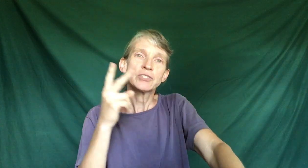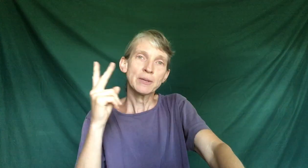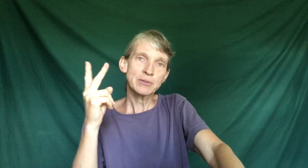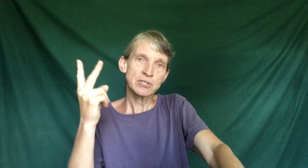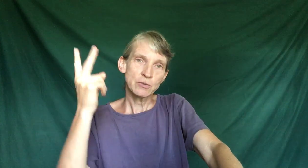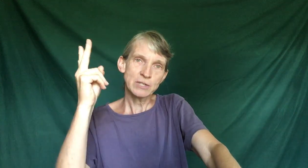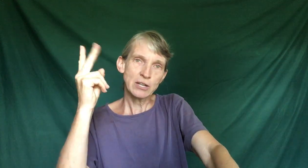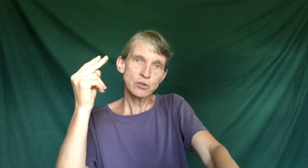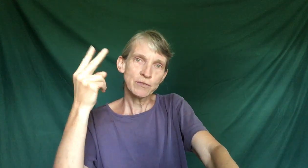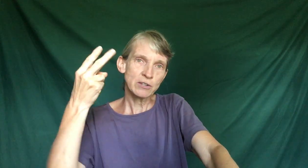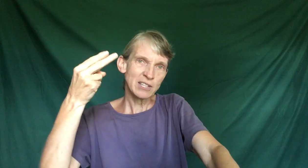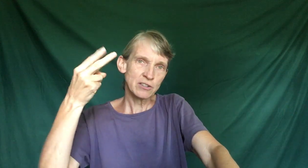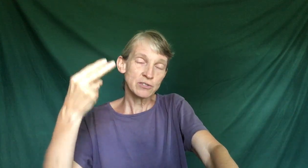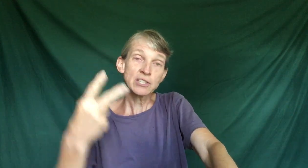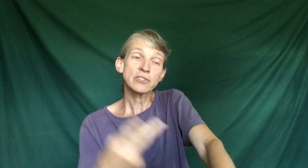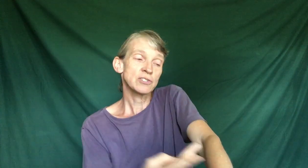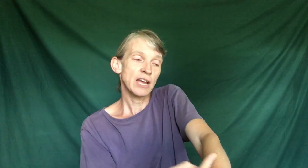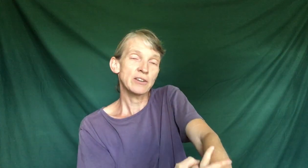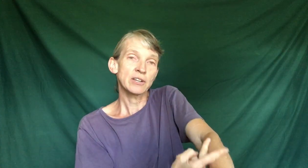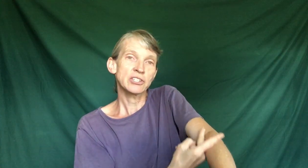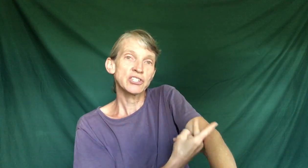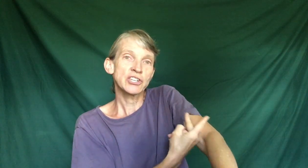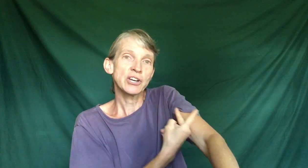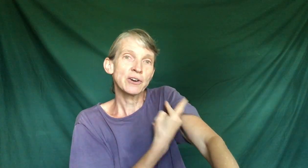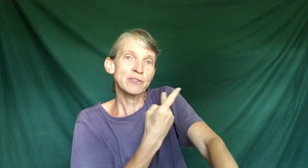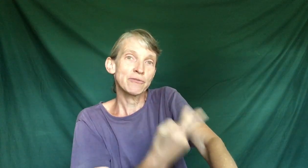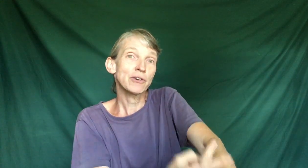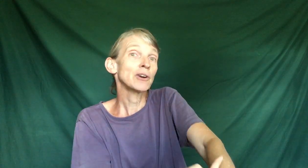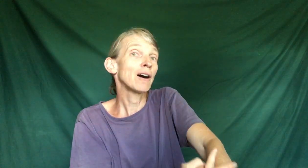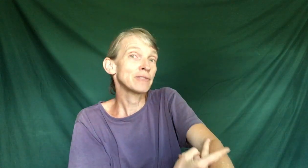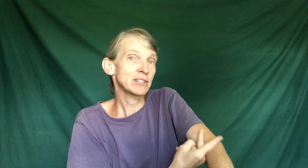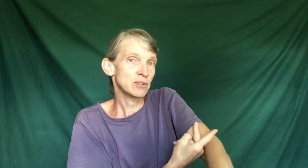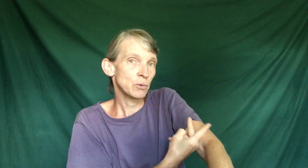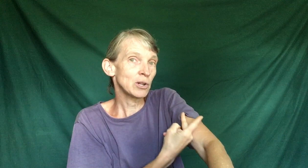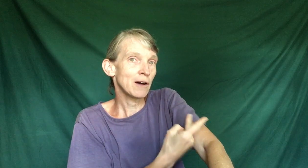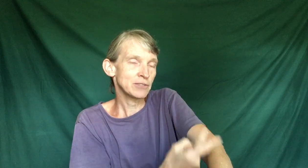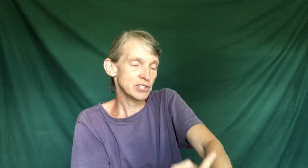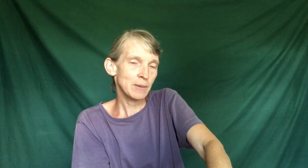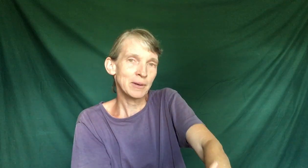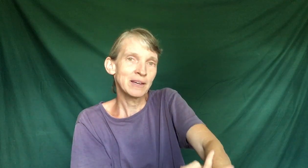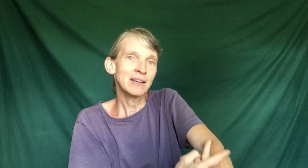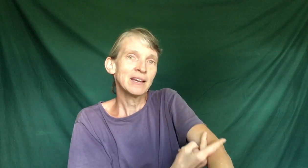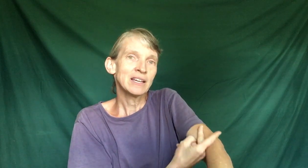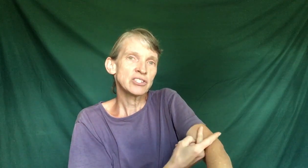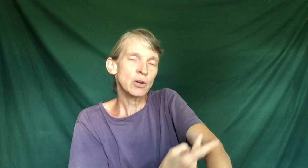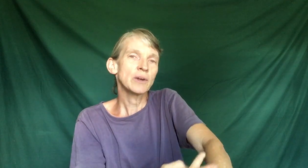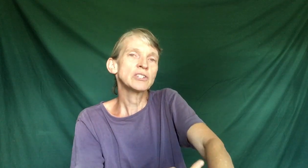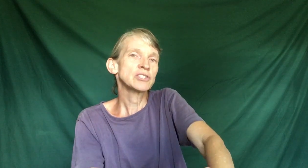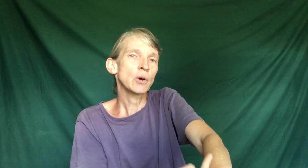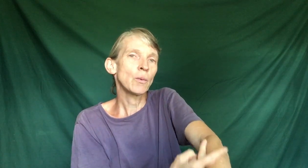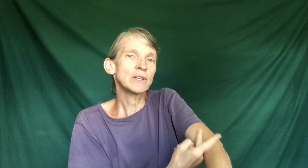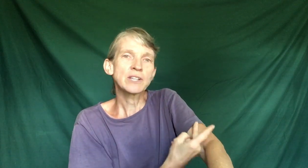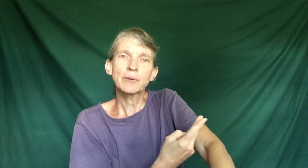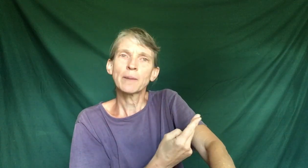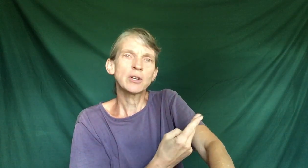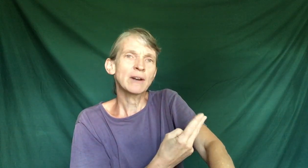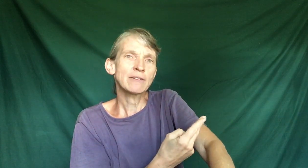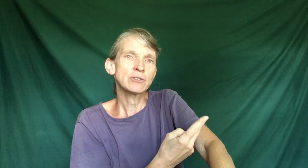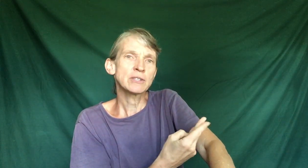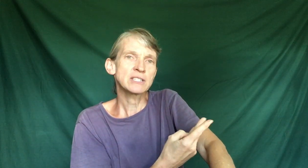Sheep is you take 2 fingers like they're scissors and you're going to shear the fur off the wool off the sheep. You just go once up your arm. You don't have to do the